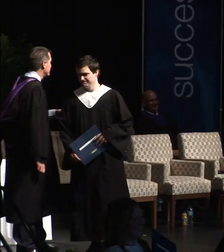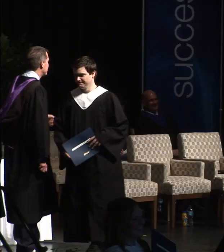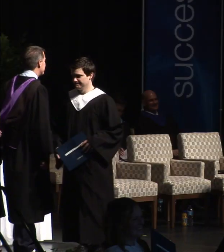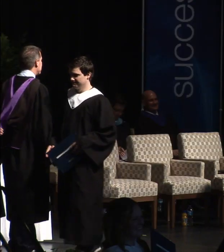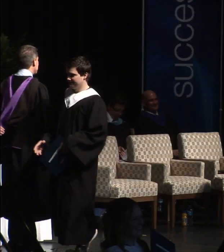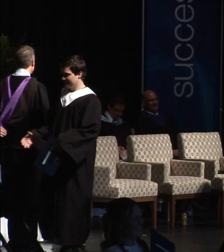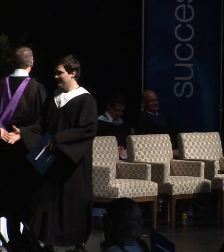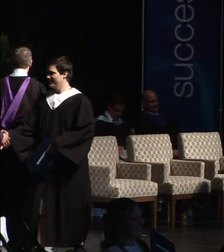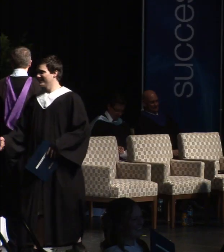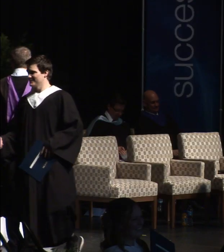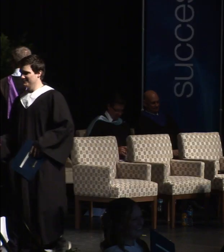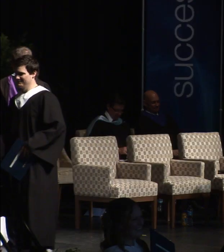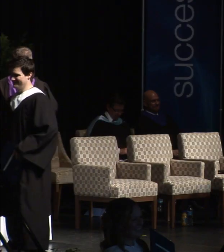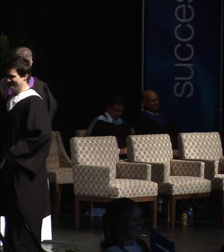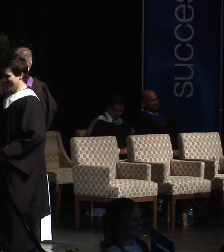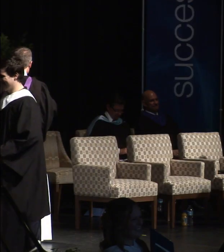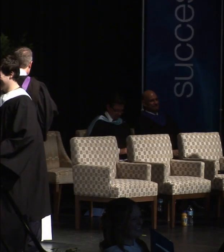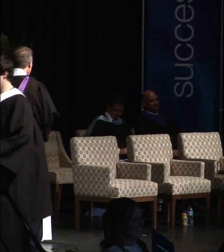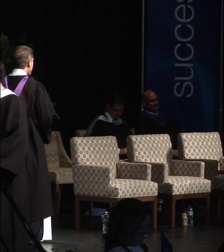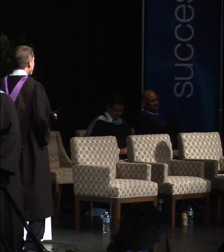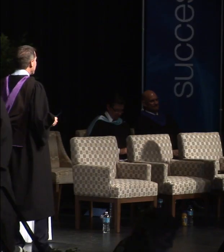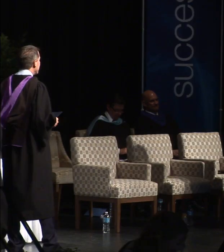Chase Mullen Honors.